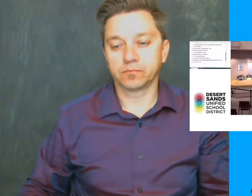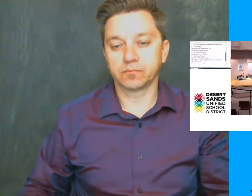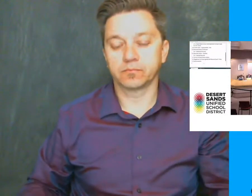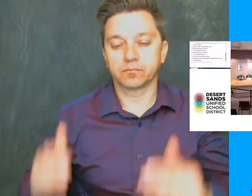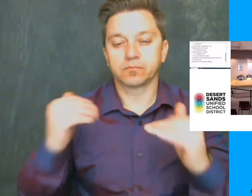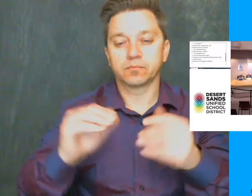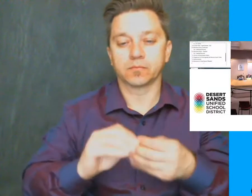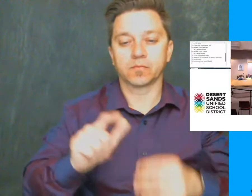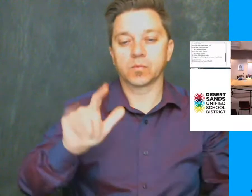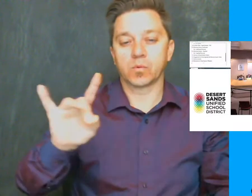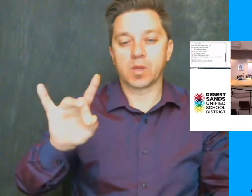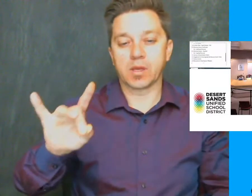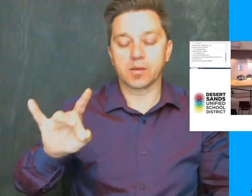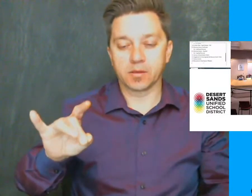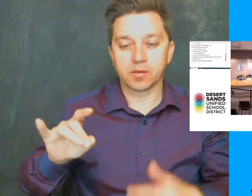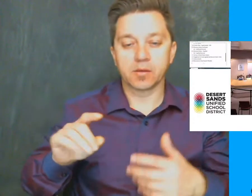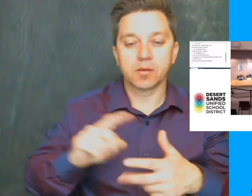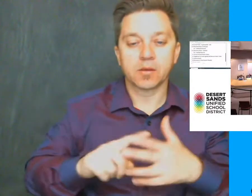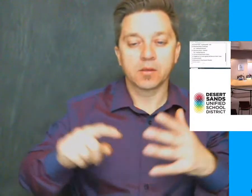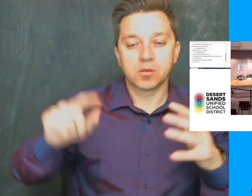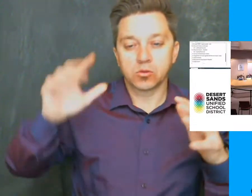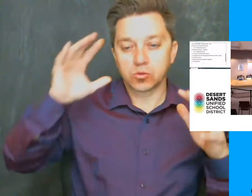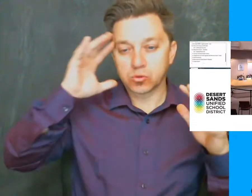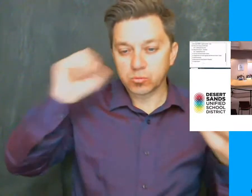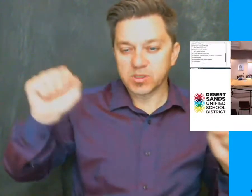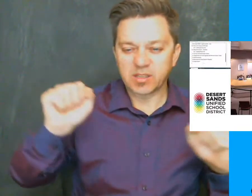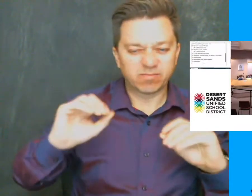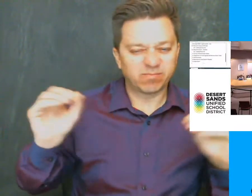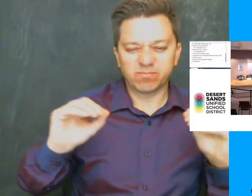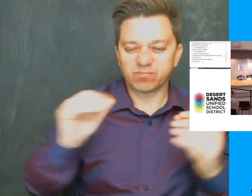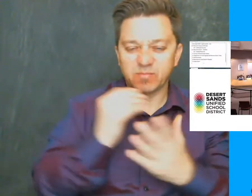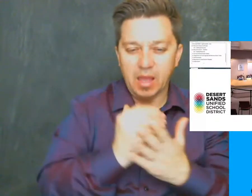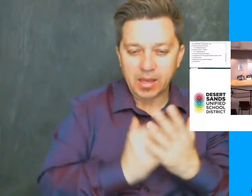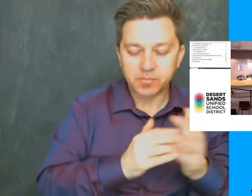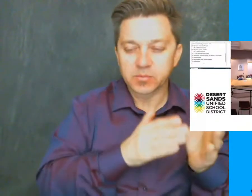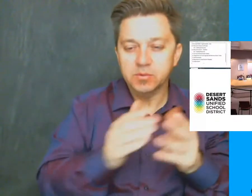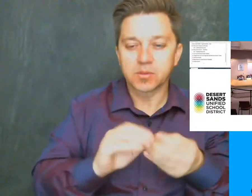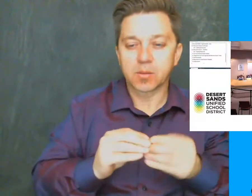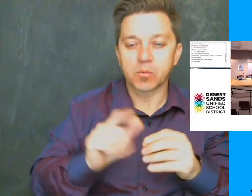28, consent items, superintendent. There are none. 29,